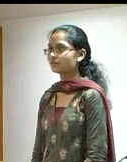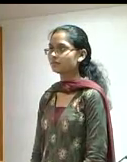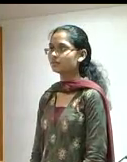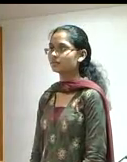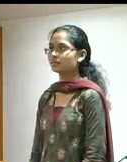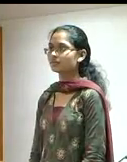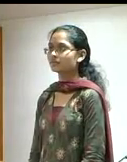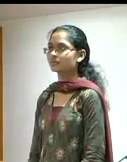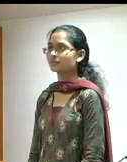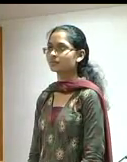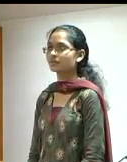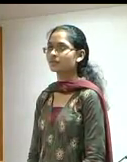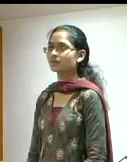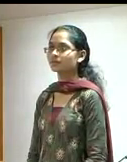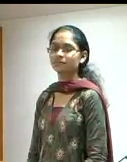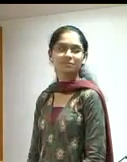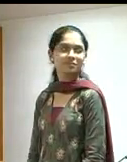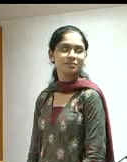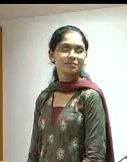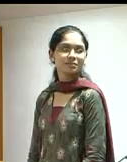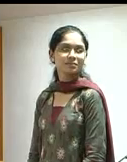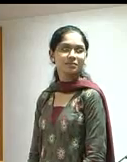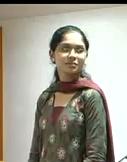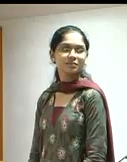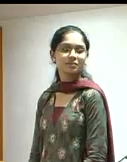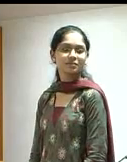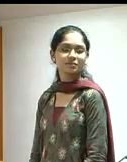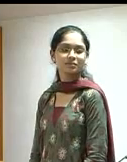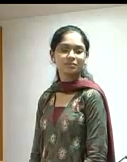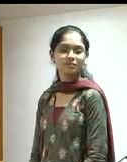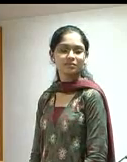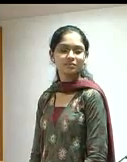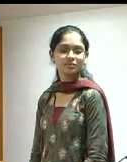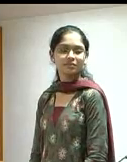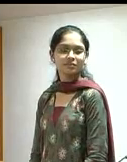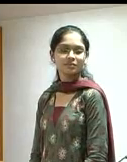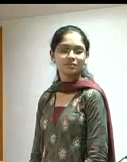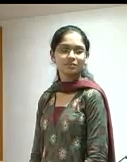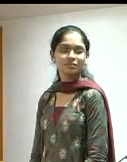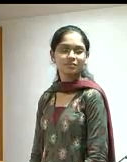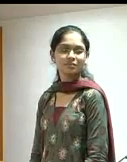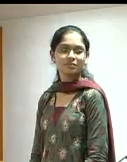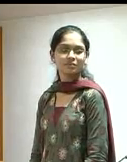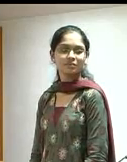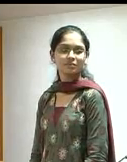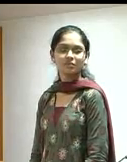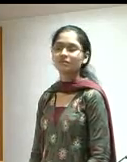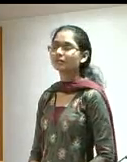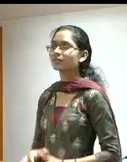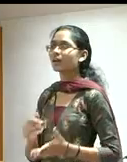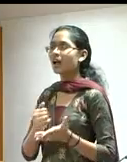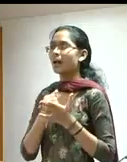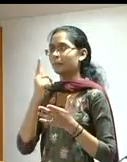For the remaining slides, I'll just pause briefly after the slide, and you might just encapsulate one or two points in Hindi. I think she would do a better